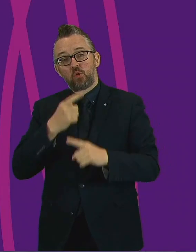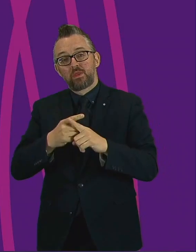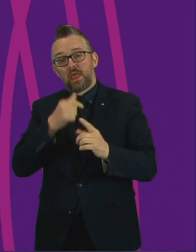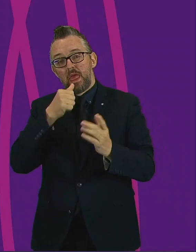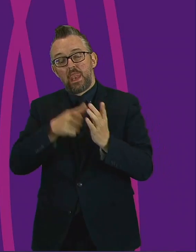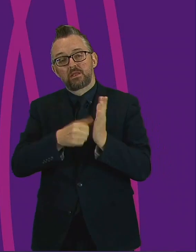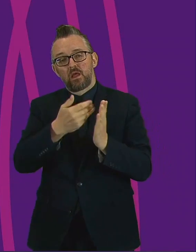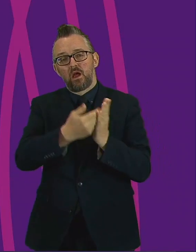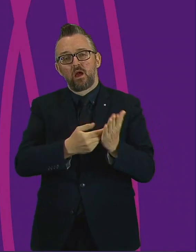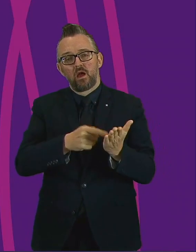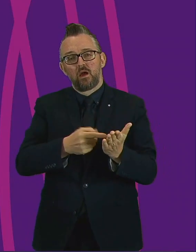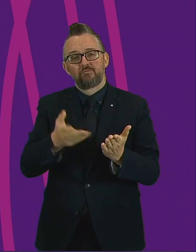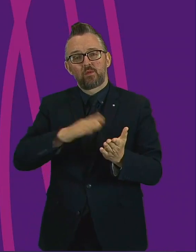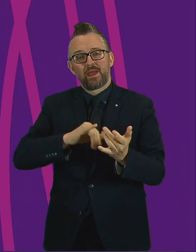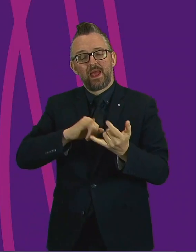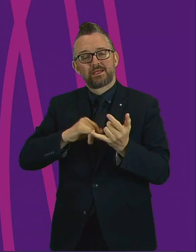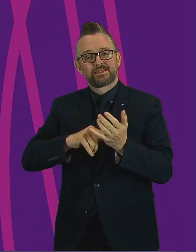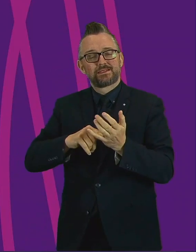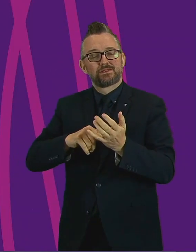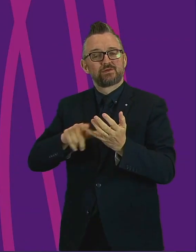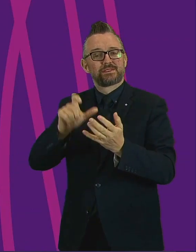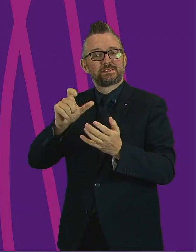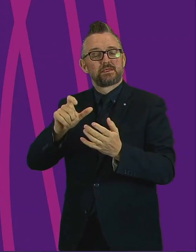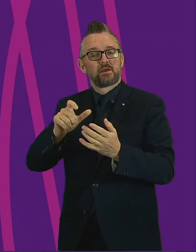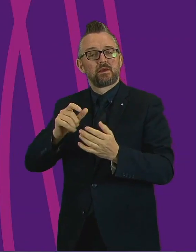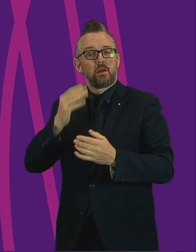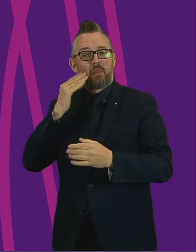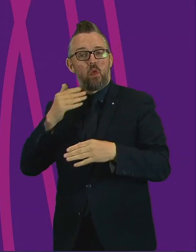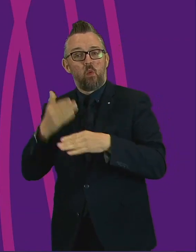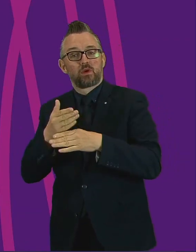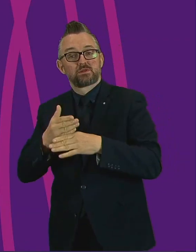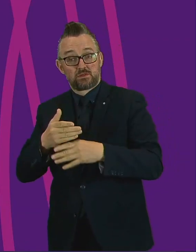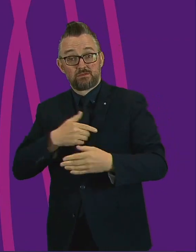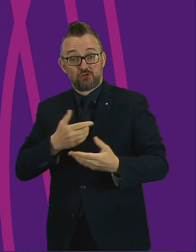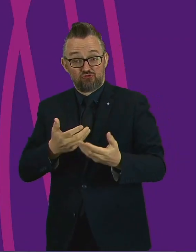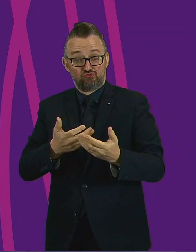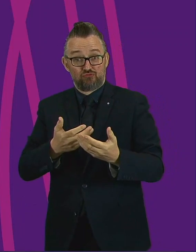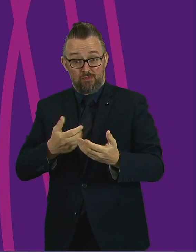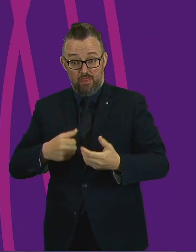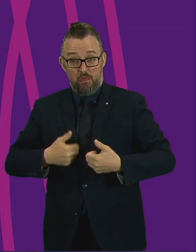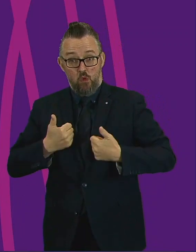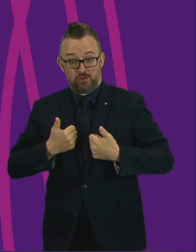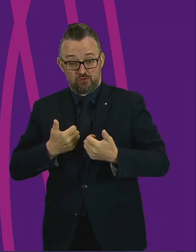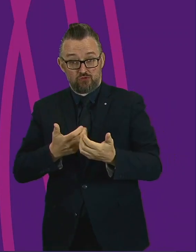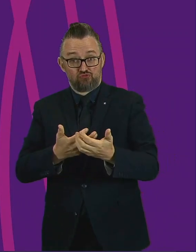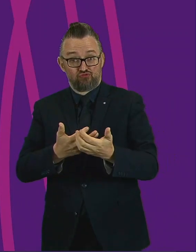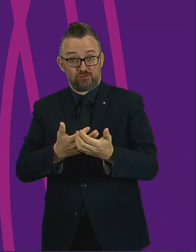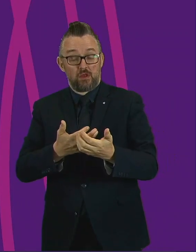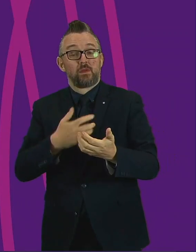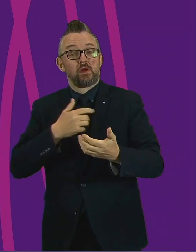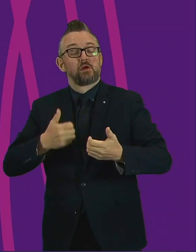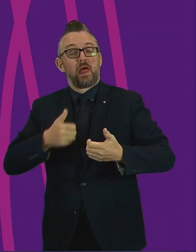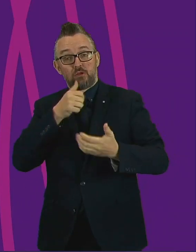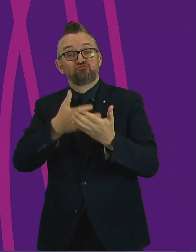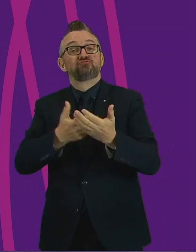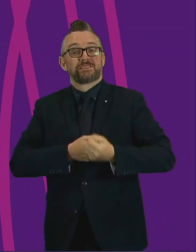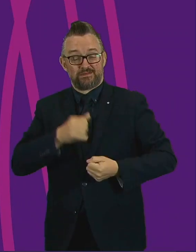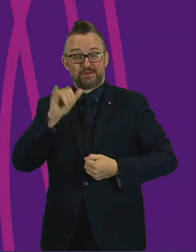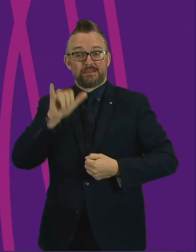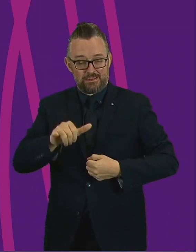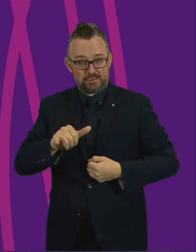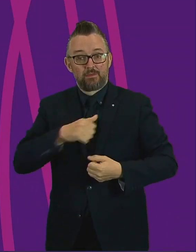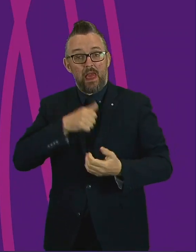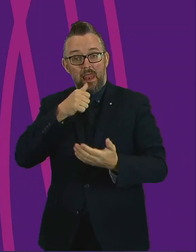from the STUC Black Workers Committee, I have received that letter. I've actually just this morning signed a response to the letter, which will go to them